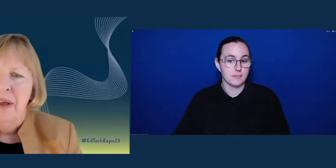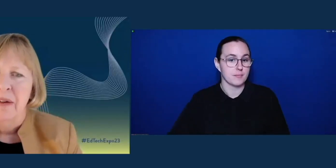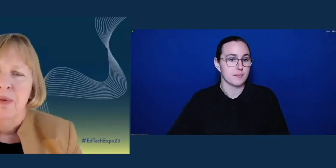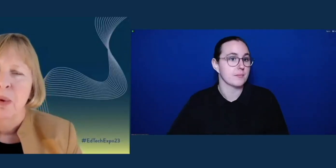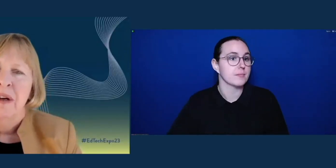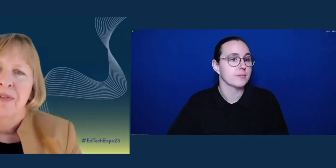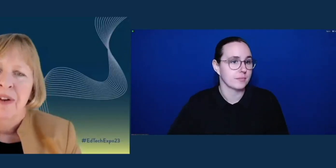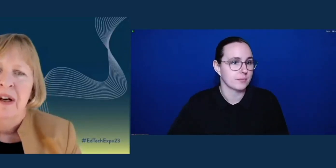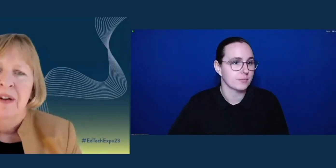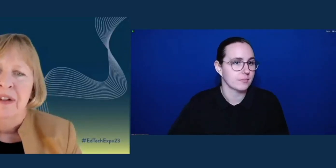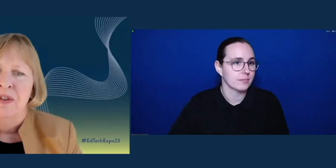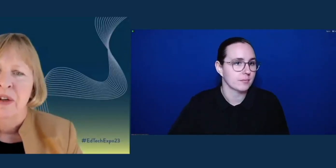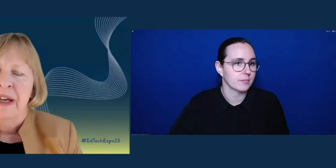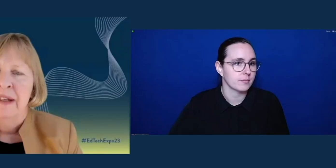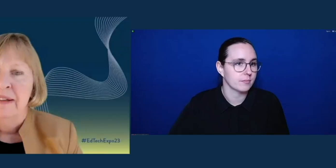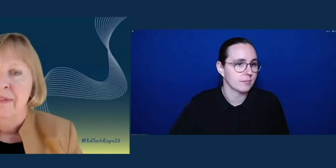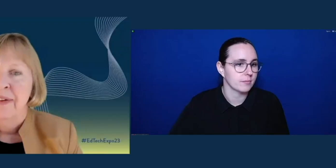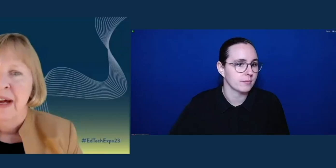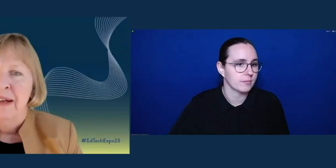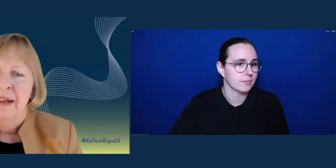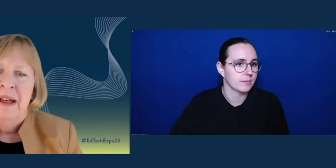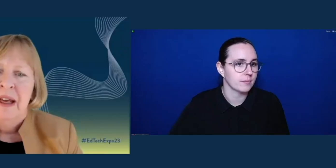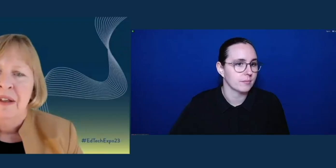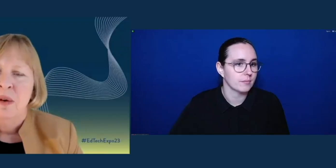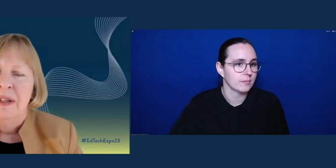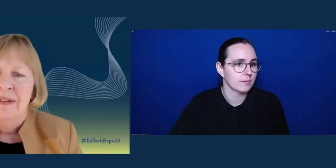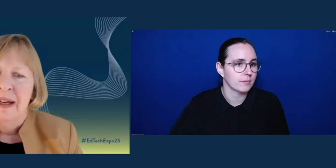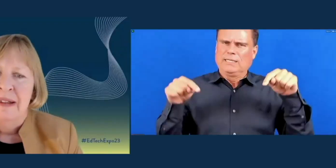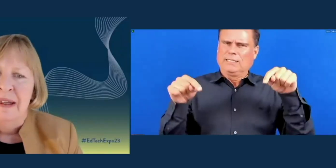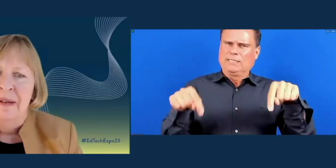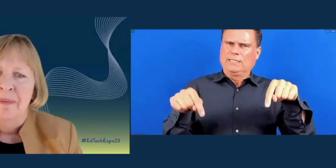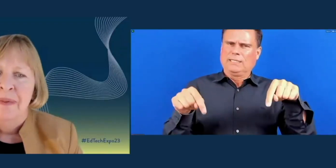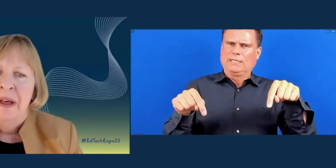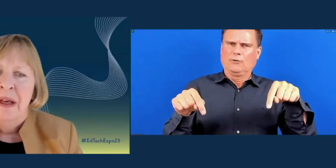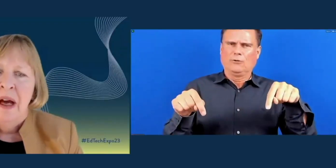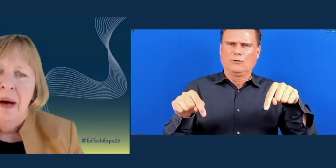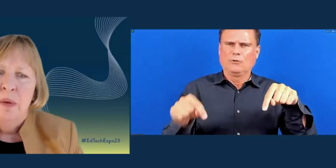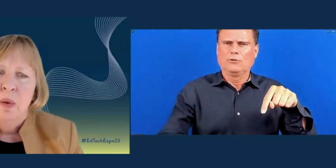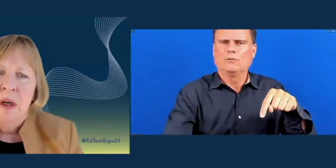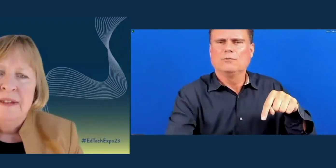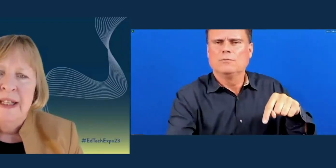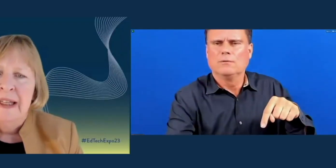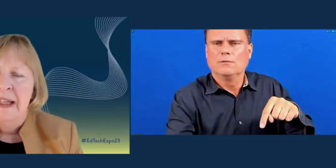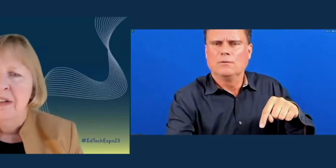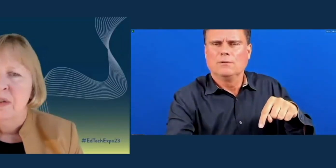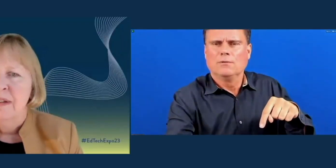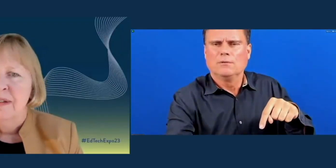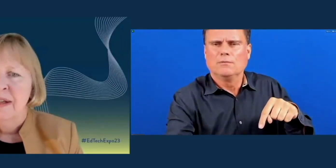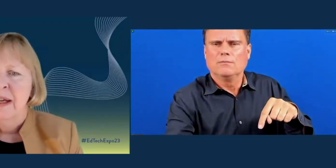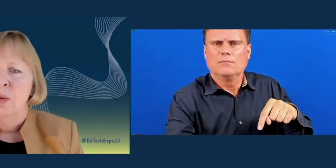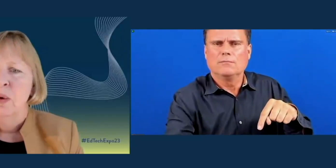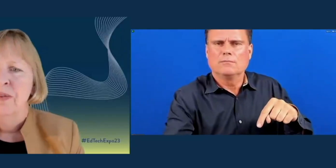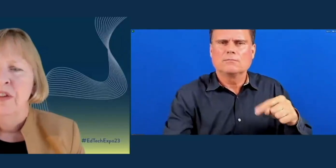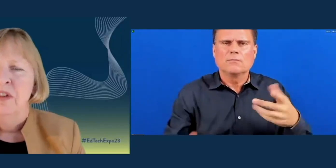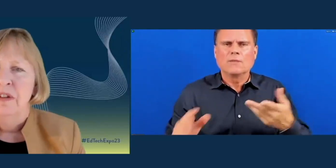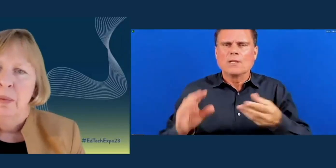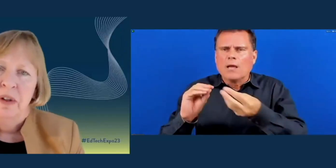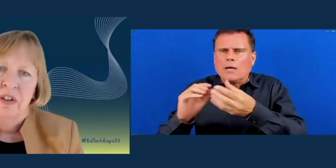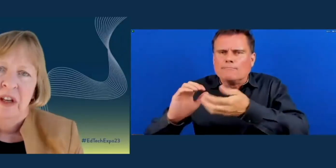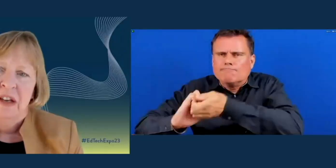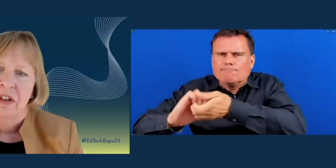Department of Foreign Affairs and Trade, DFAT, and USAID. I would once again like to extend World